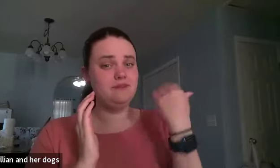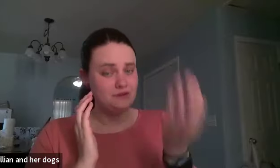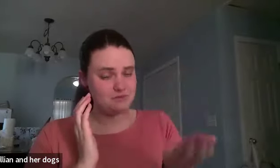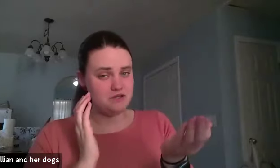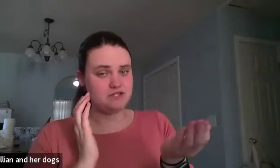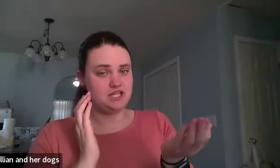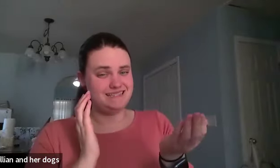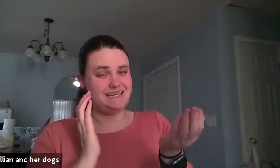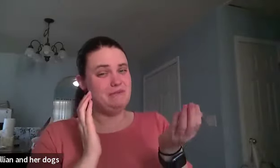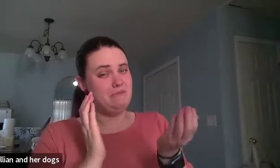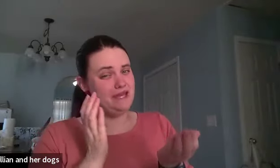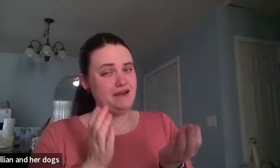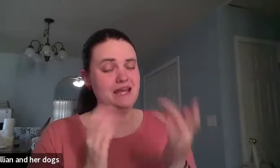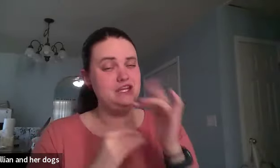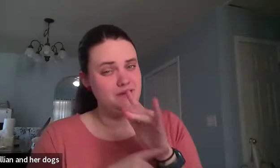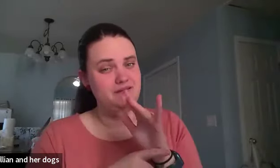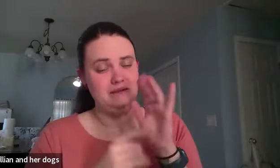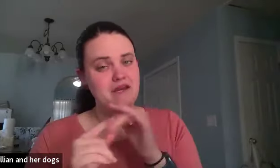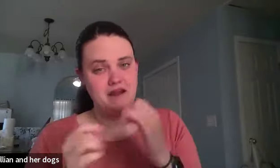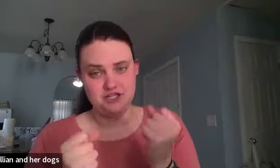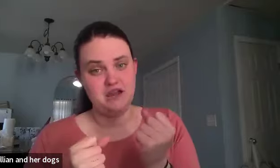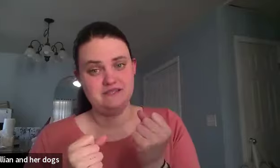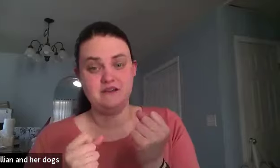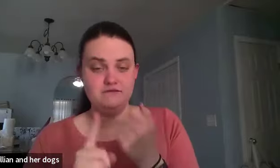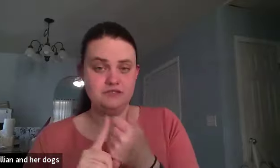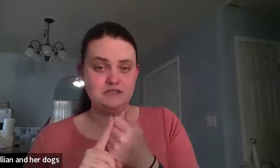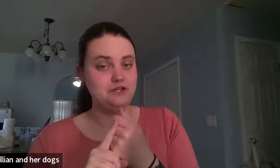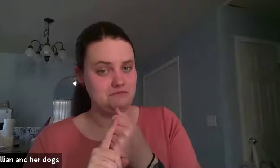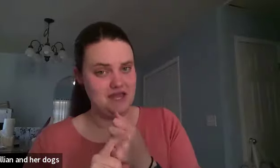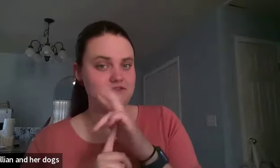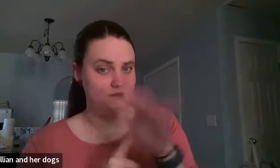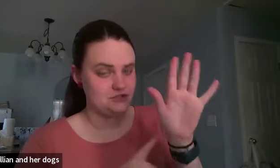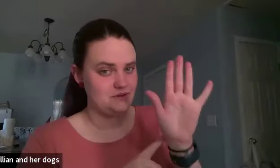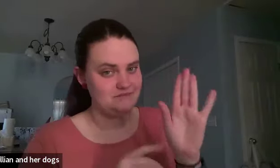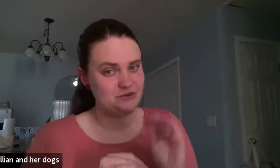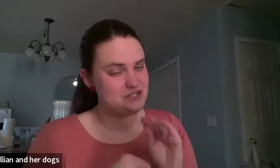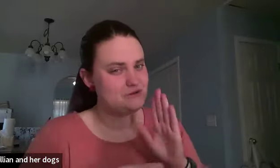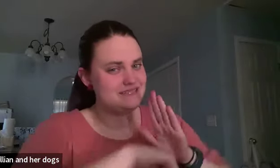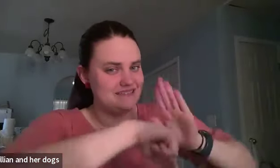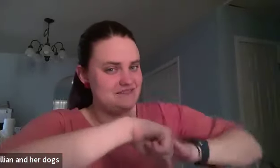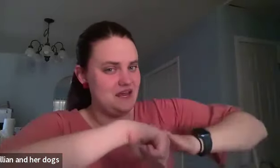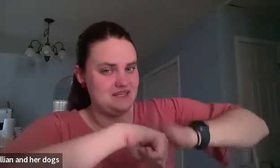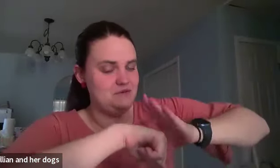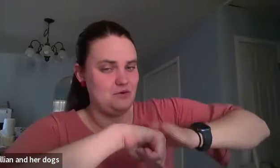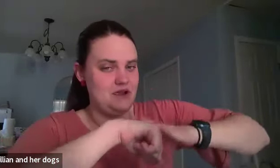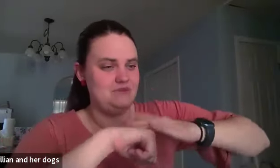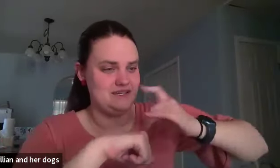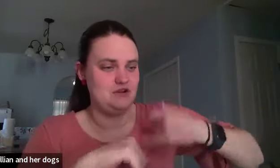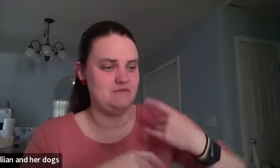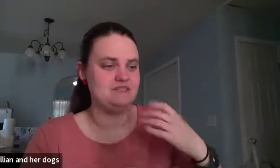There is probably a good chance it may not, and you may not actually have a sign for itself, and you may have to finger spell. So I just always like to give that heads up beforehand because there have